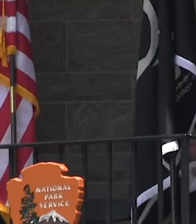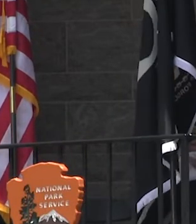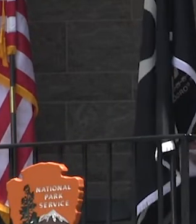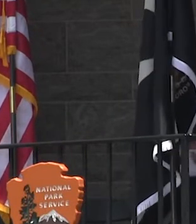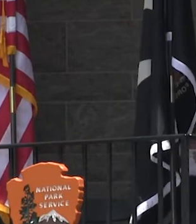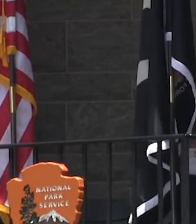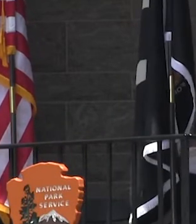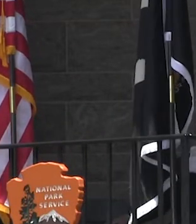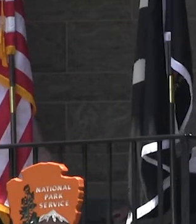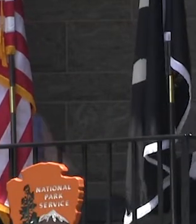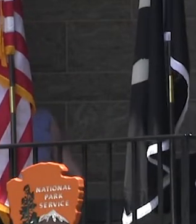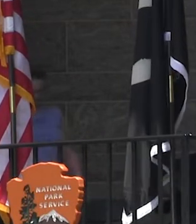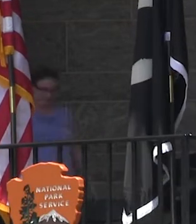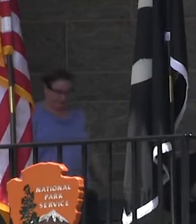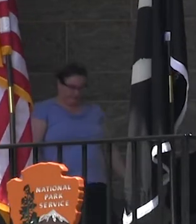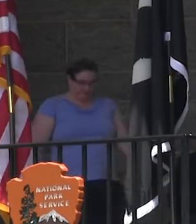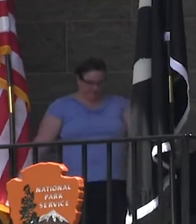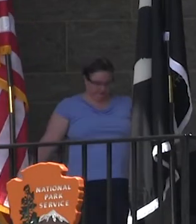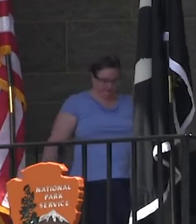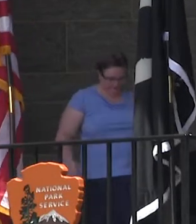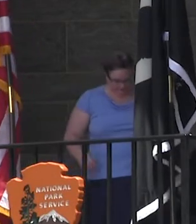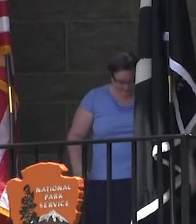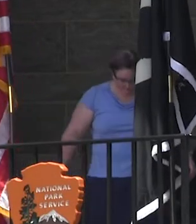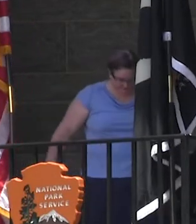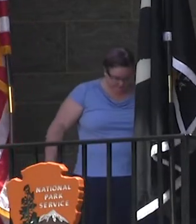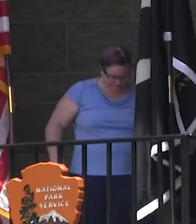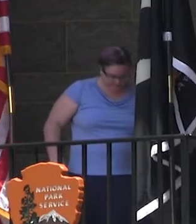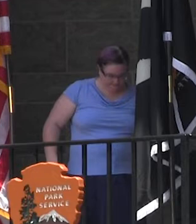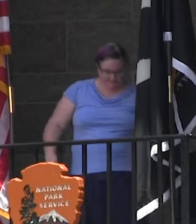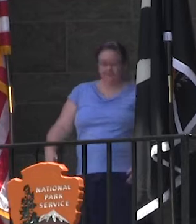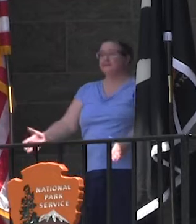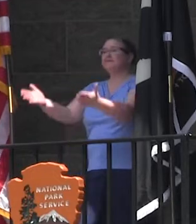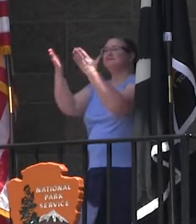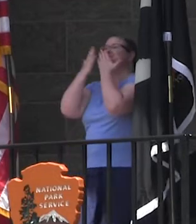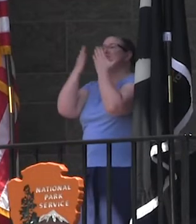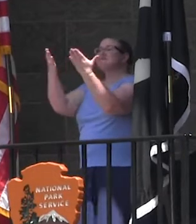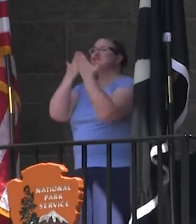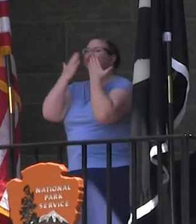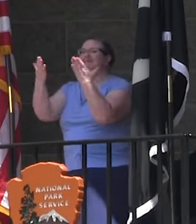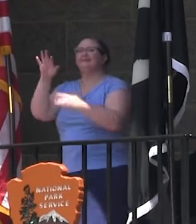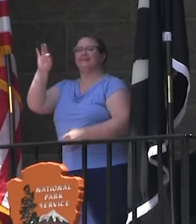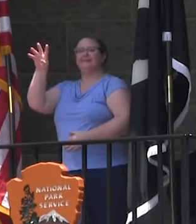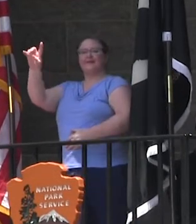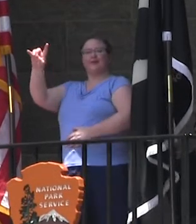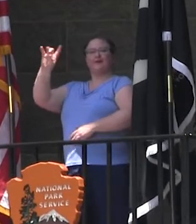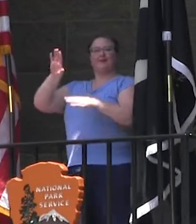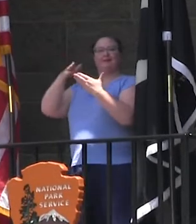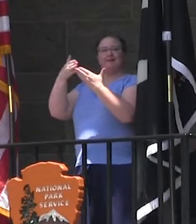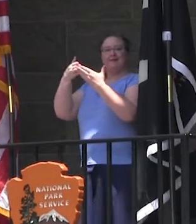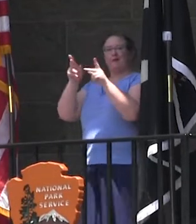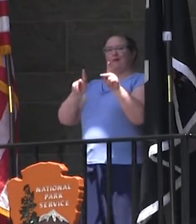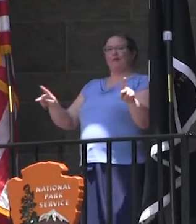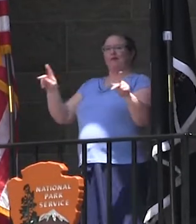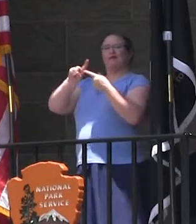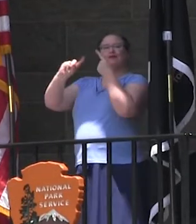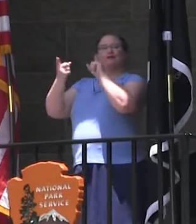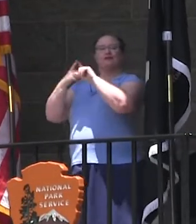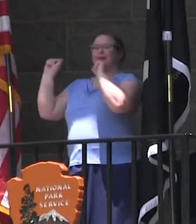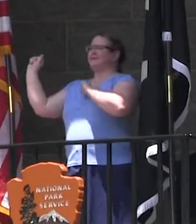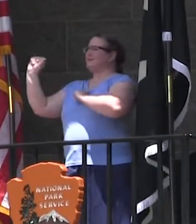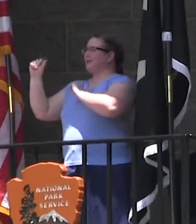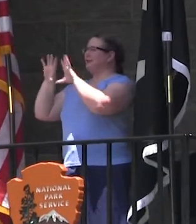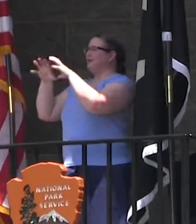Thank you, Fred. and all the Friends of Andersonville and the